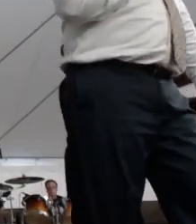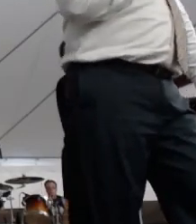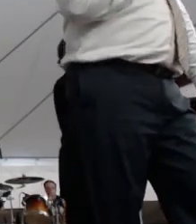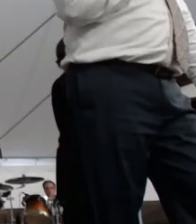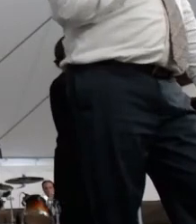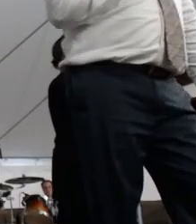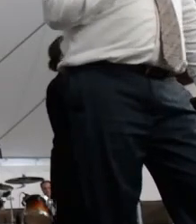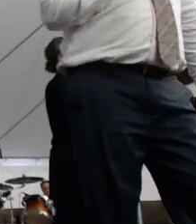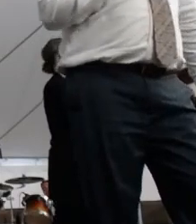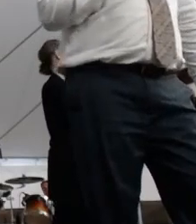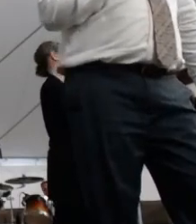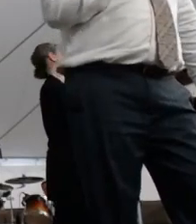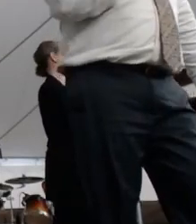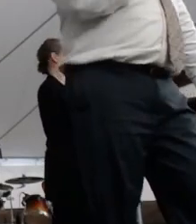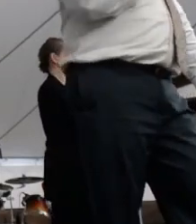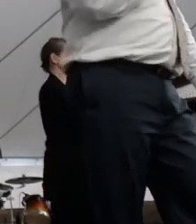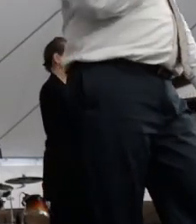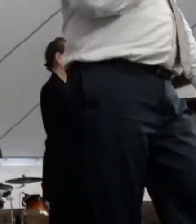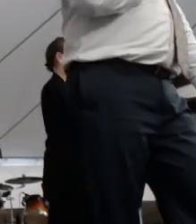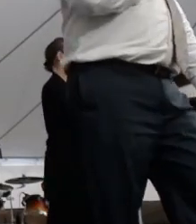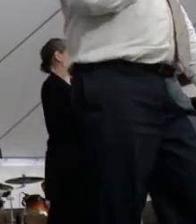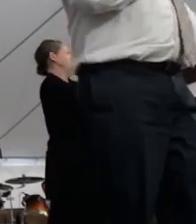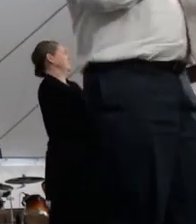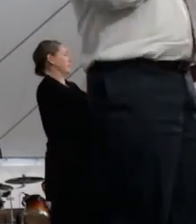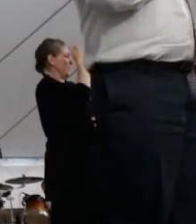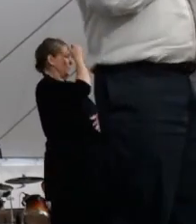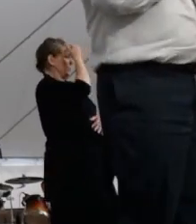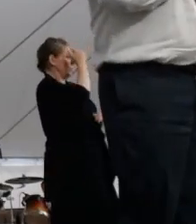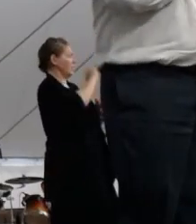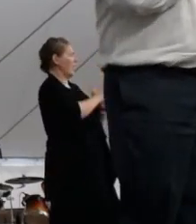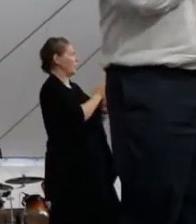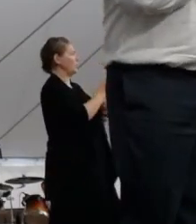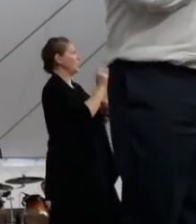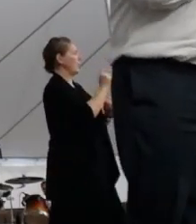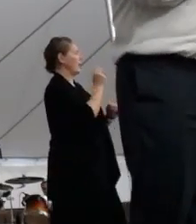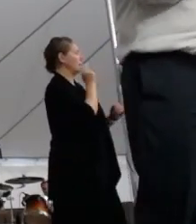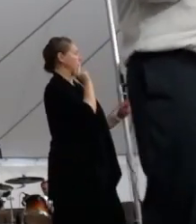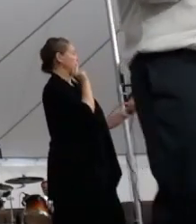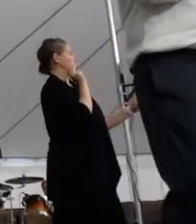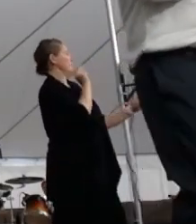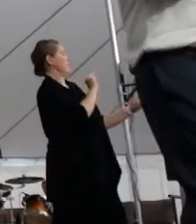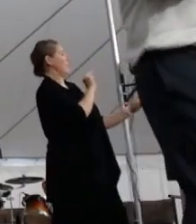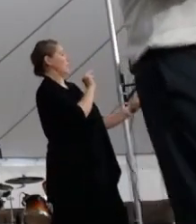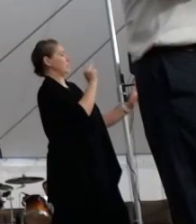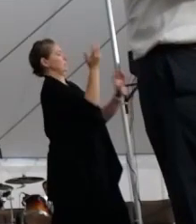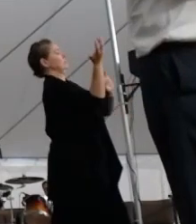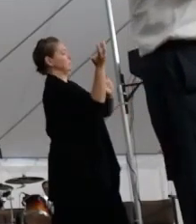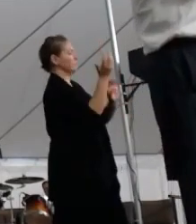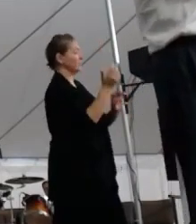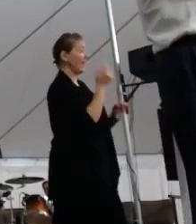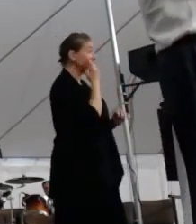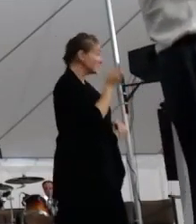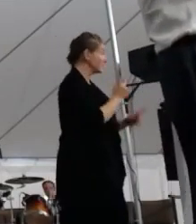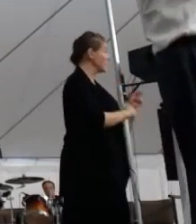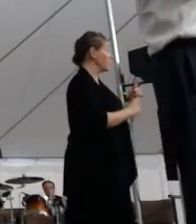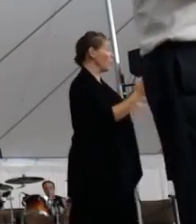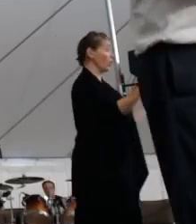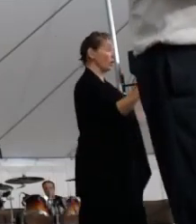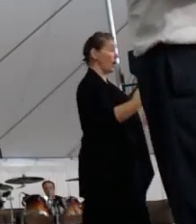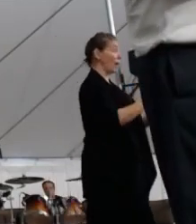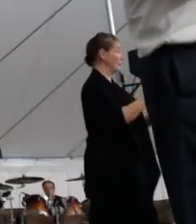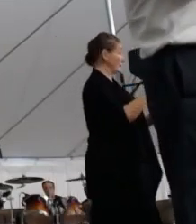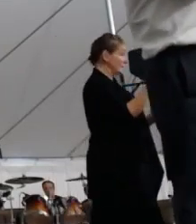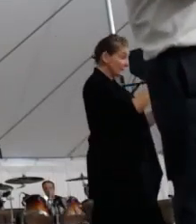distractor. He knows how to get you to see skewed vision. I've seen people come to the same